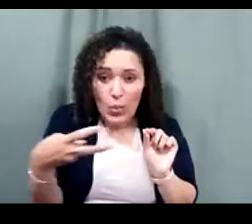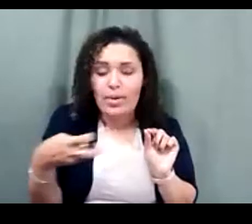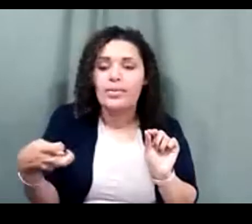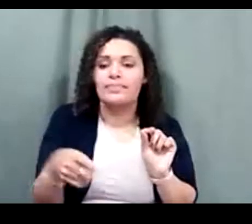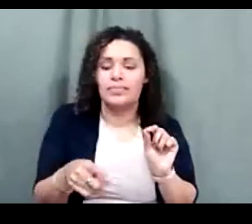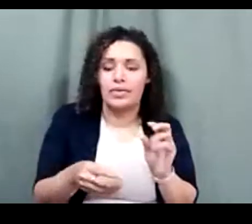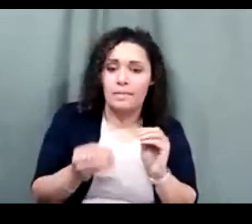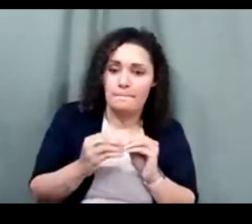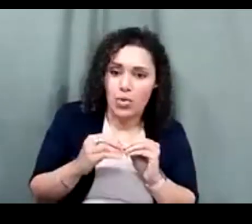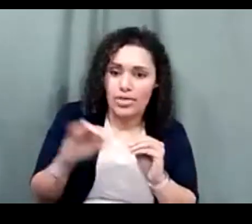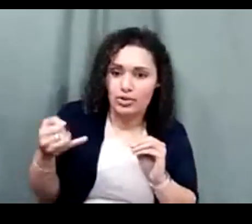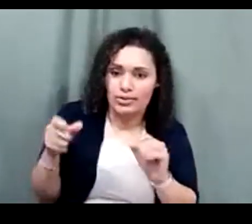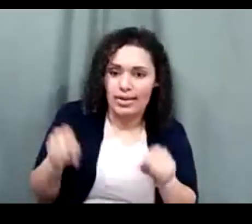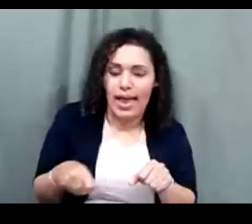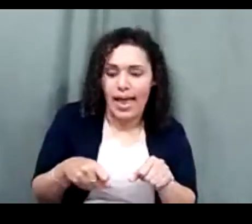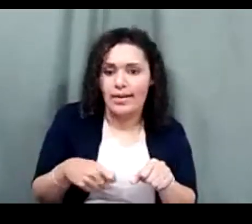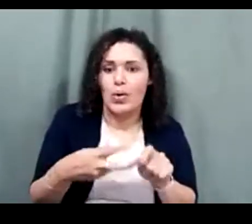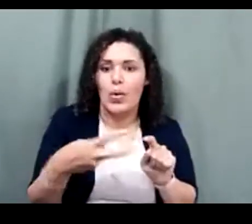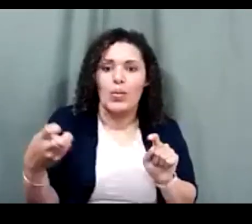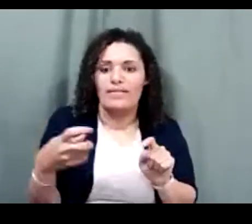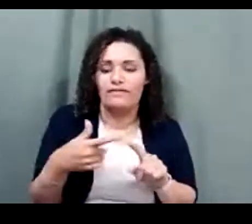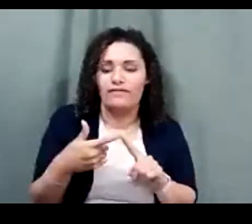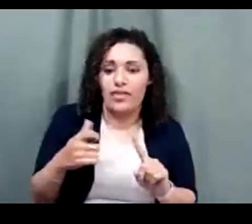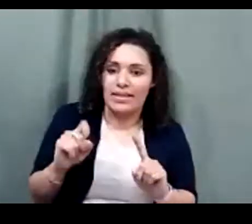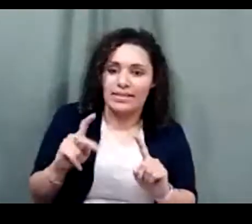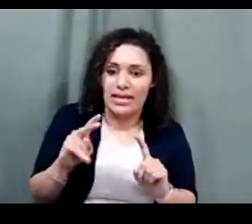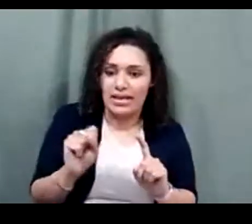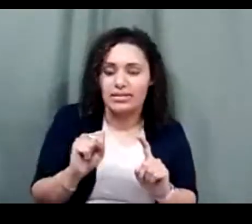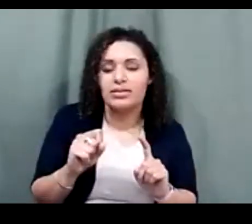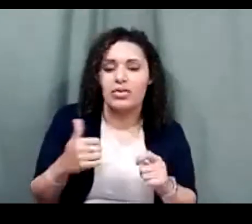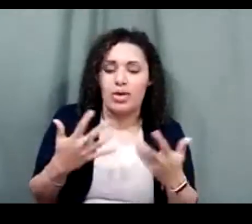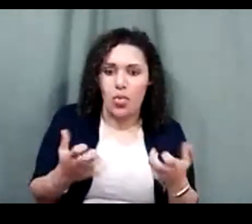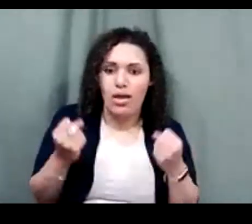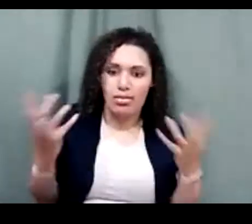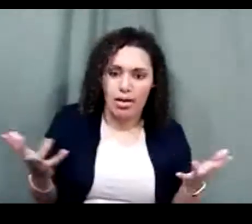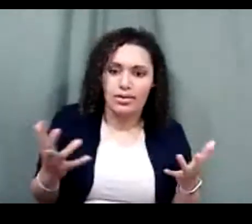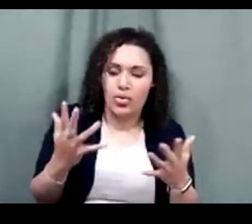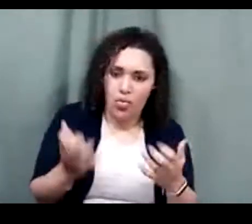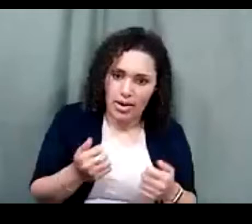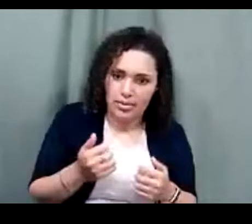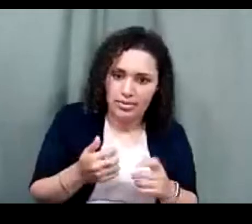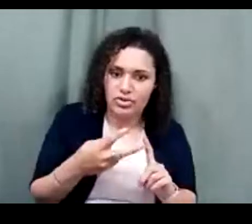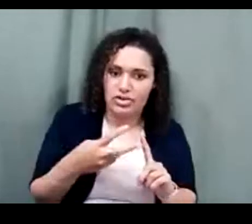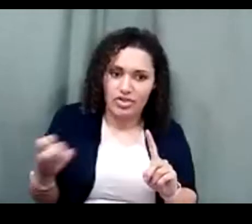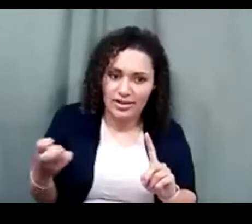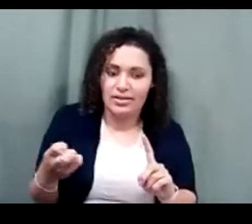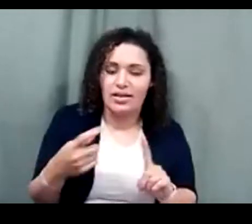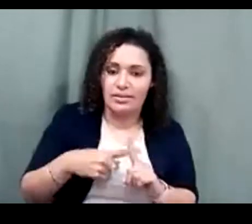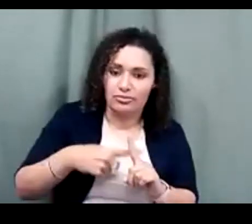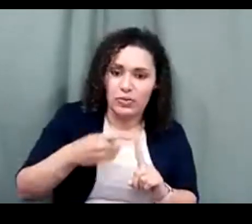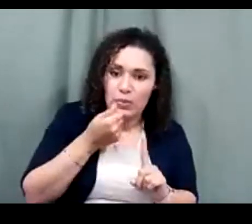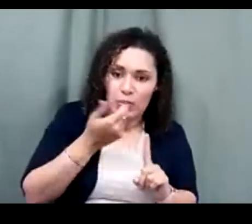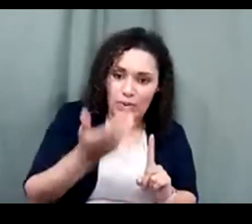the skins. And we want to have a lot of that. So the red wines, we try to ferment fairly warm. And then there's a big active portion. So